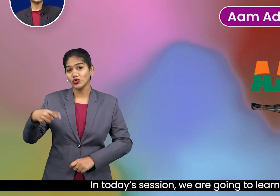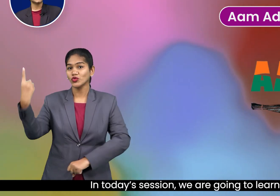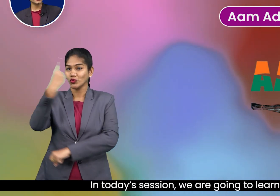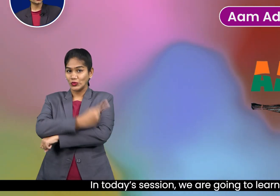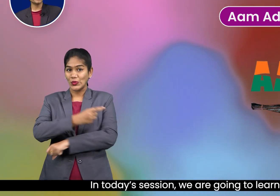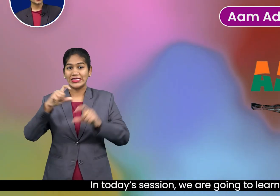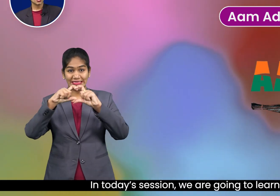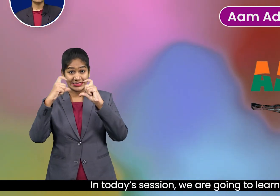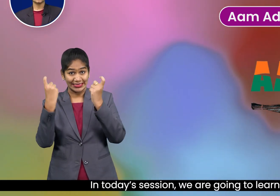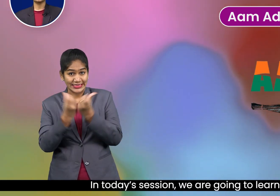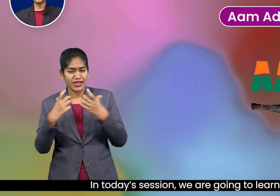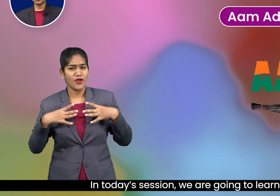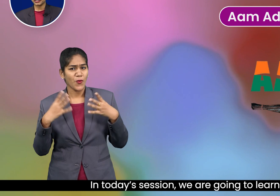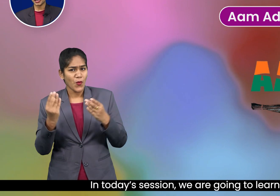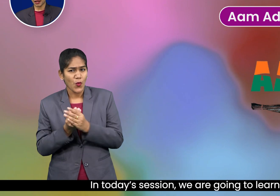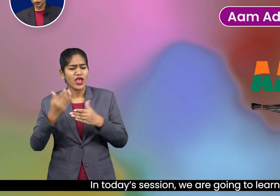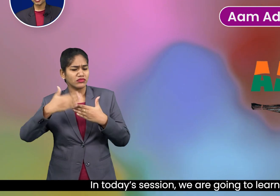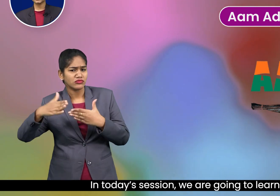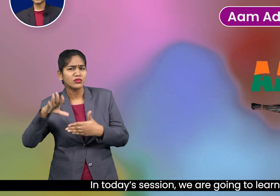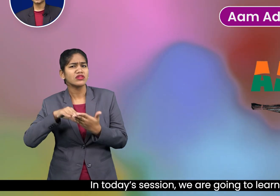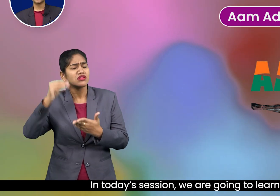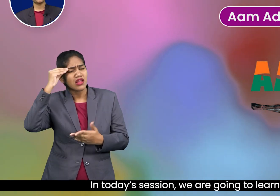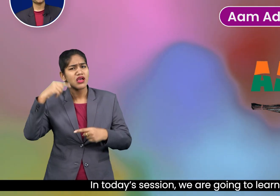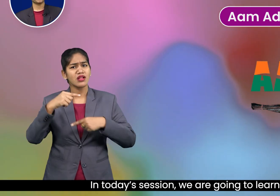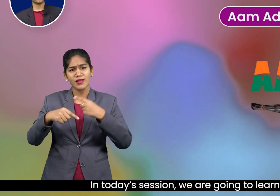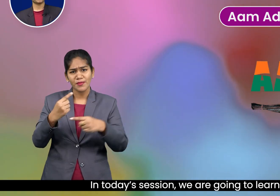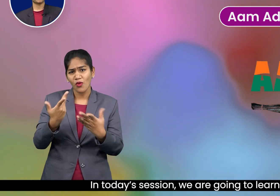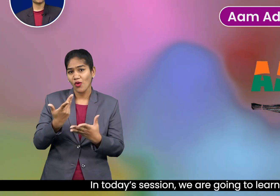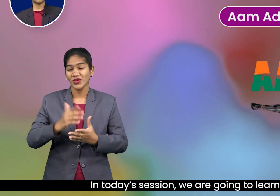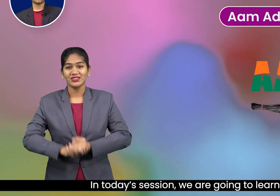In today's session, we are going to learn about